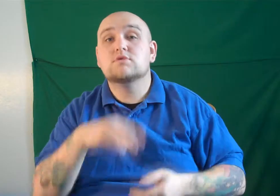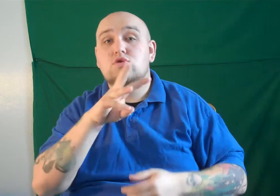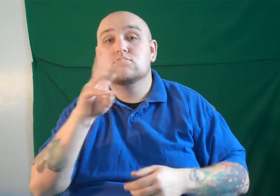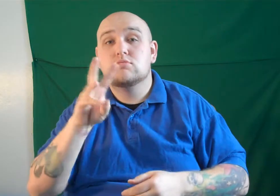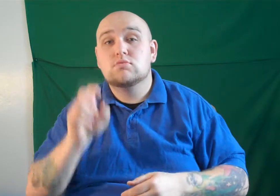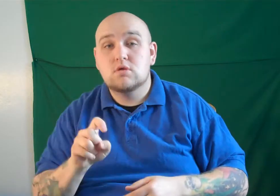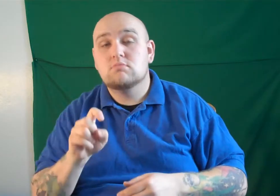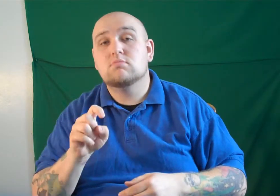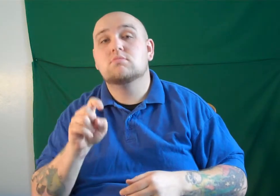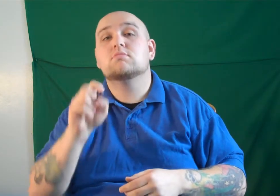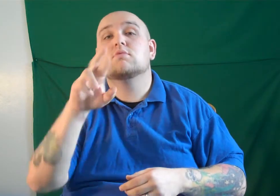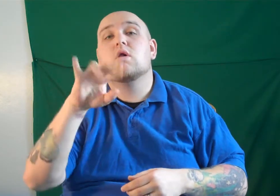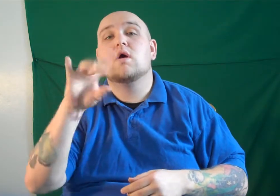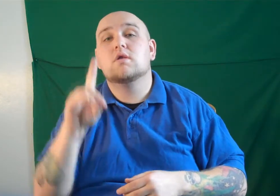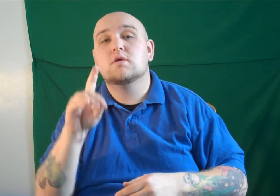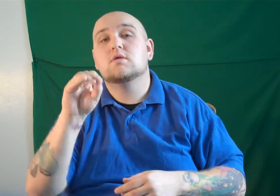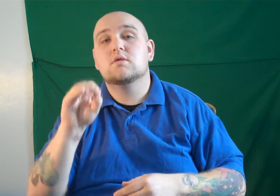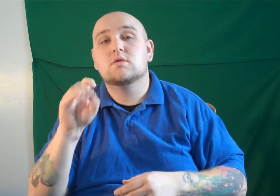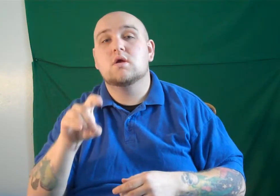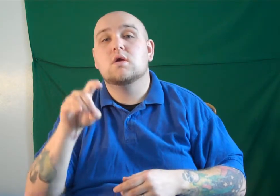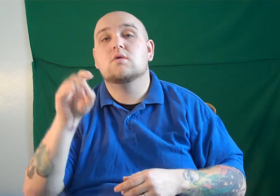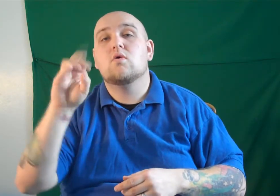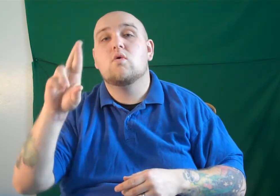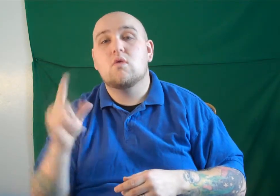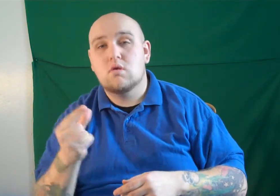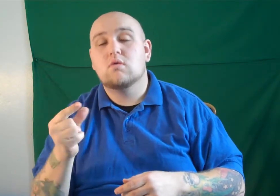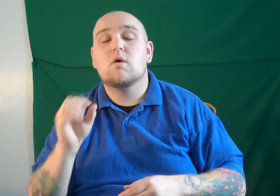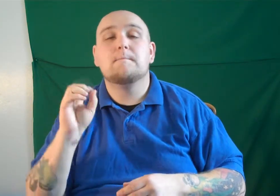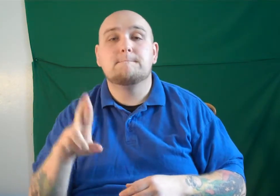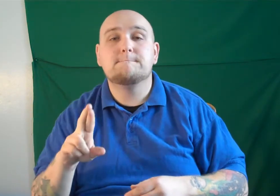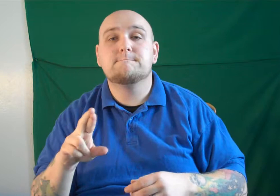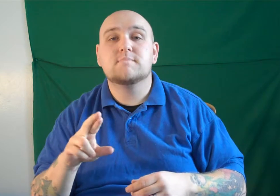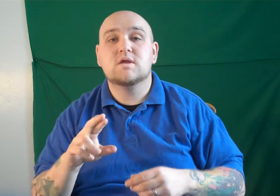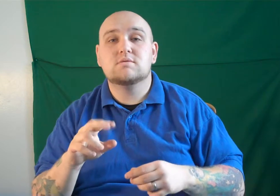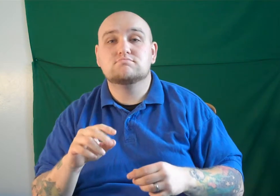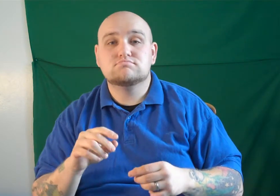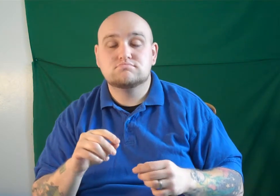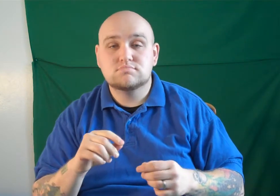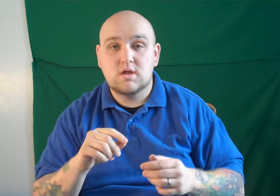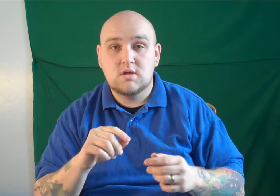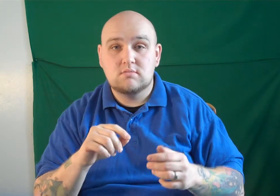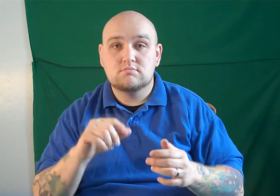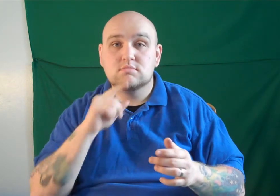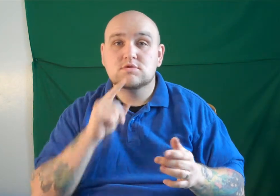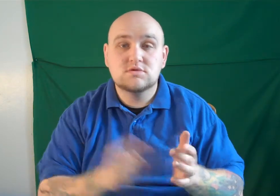www.rid.org. All right, so task number 1 is you're going to assess each interpreting situation